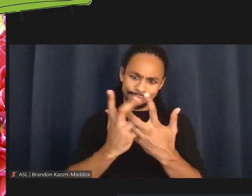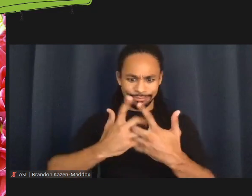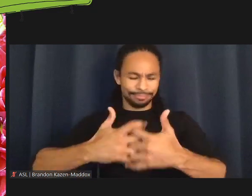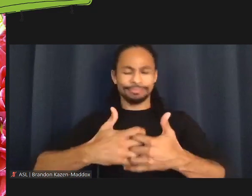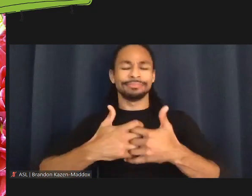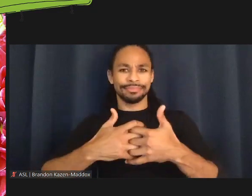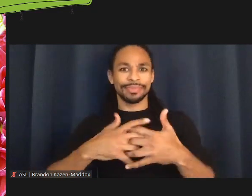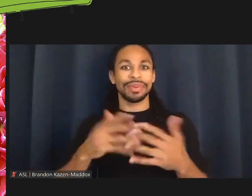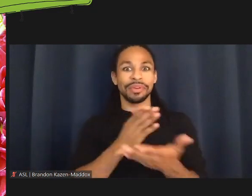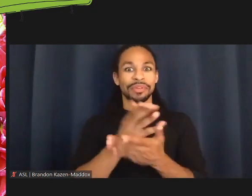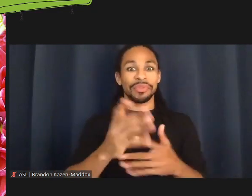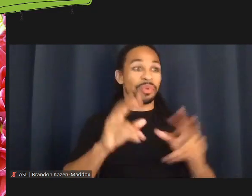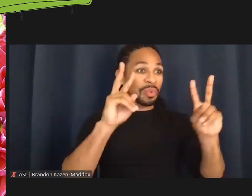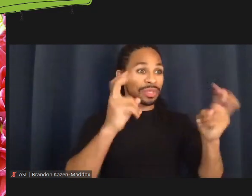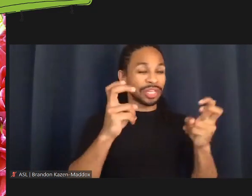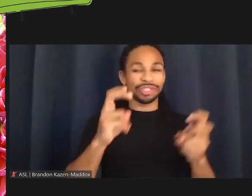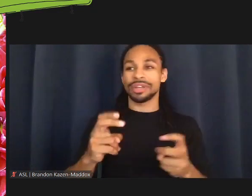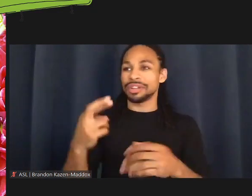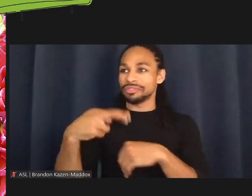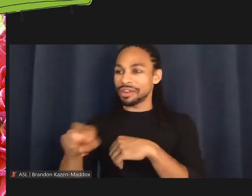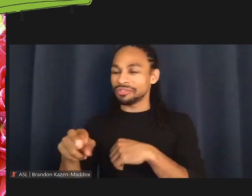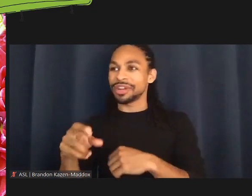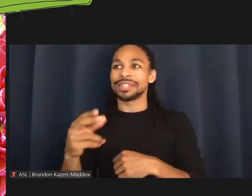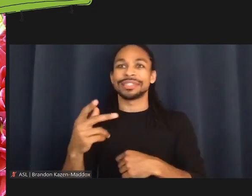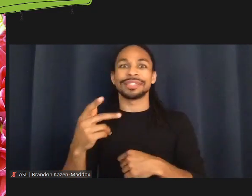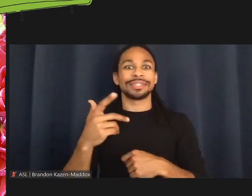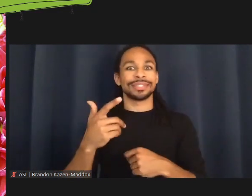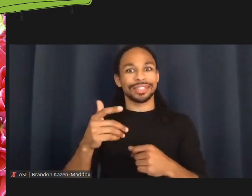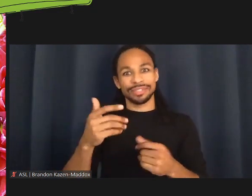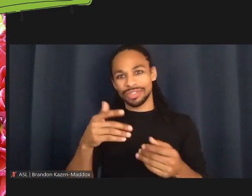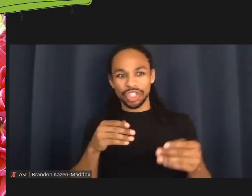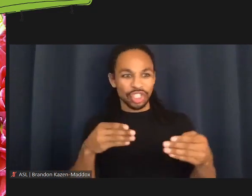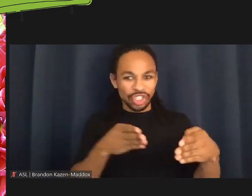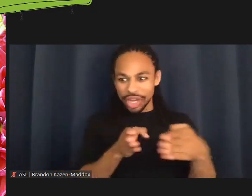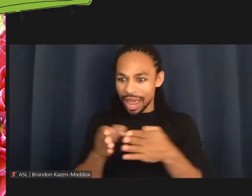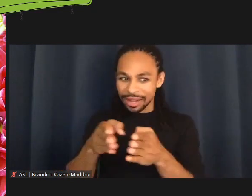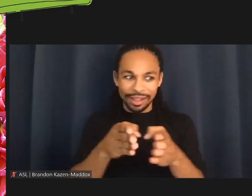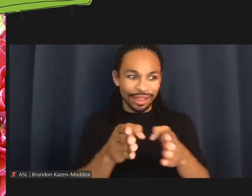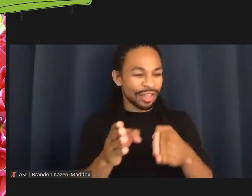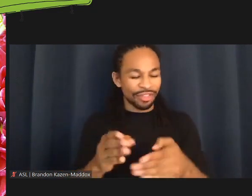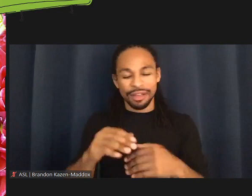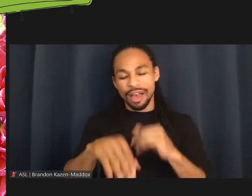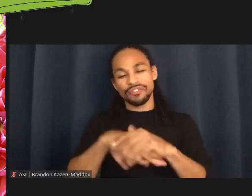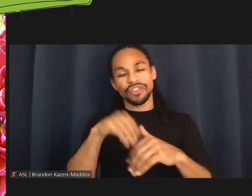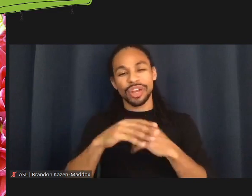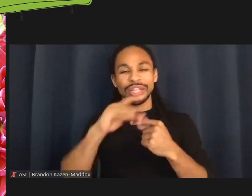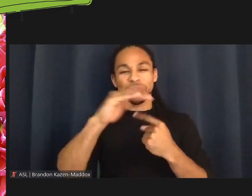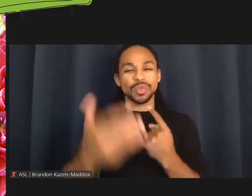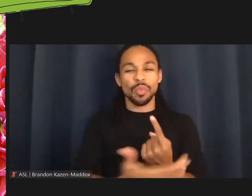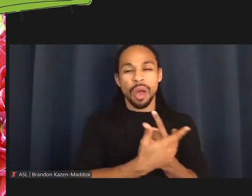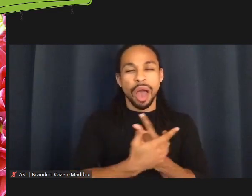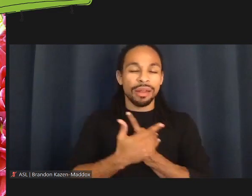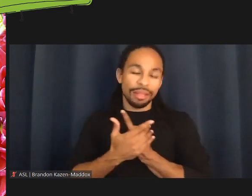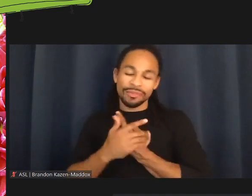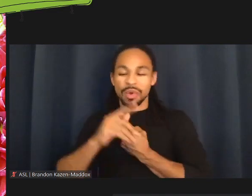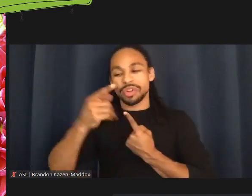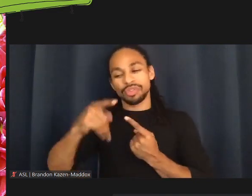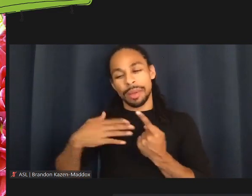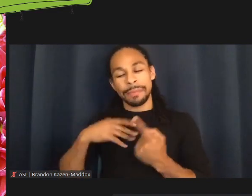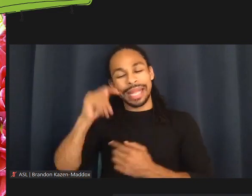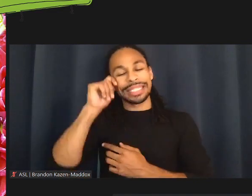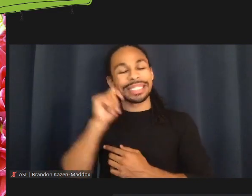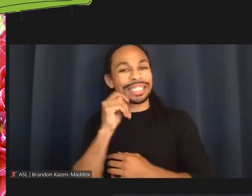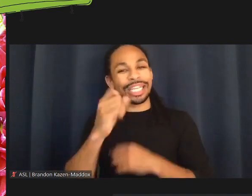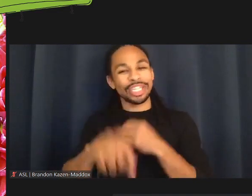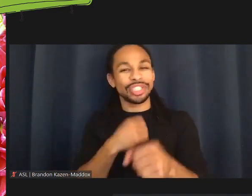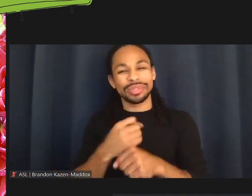through quotation and reference, through channeling the comforting swaddle of the stories that fed me through an adolescence hungry enough to have